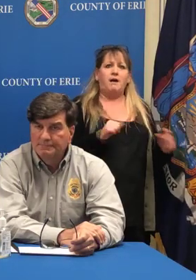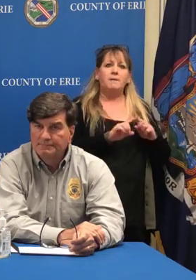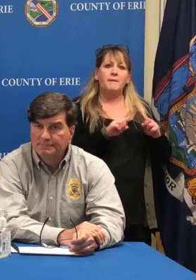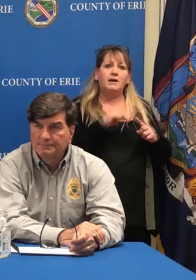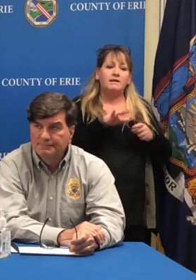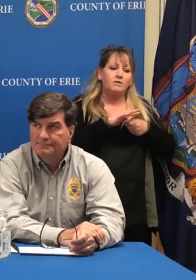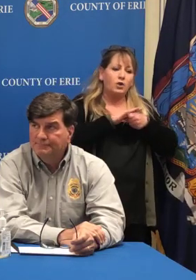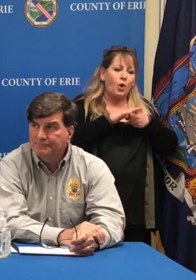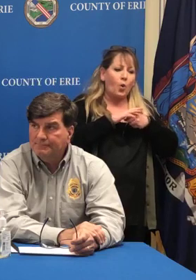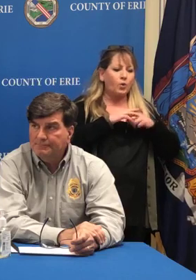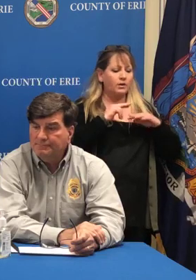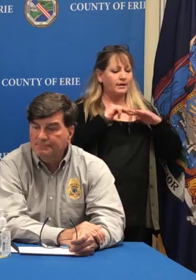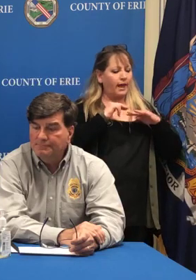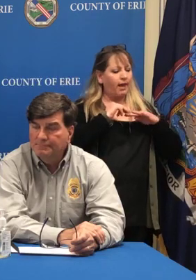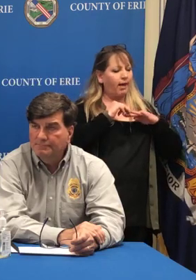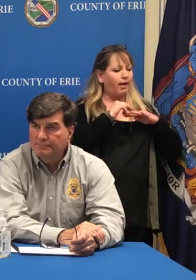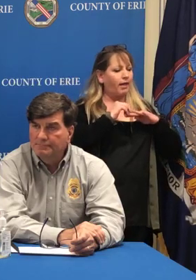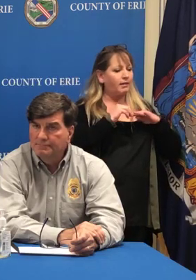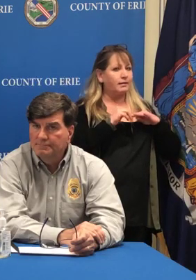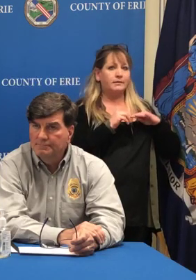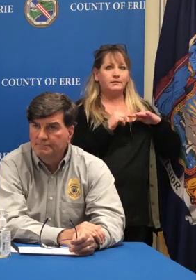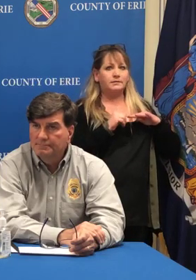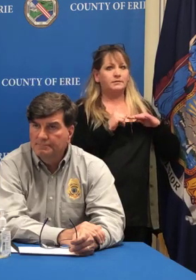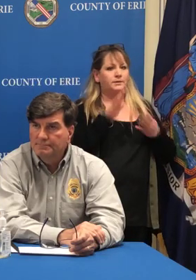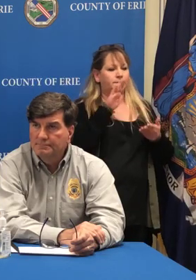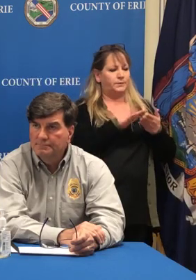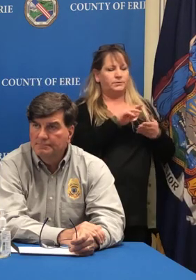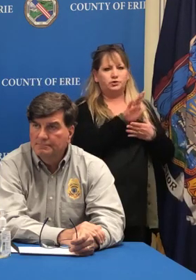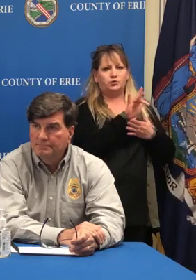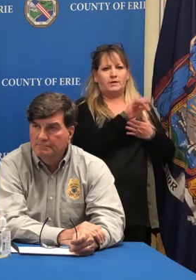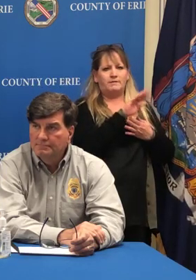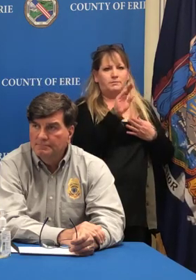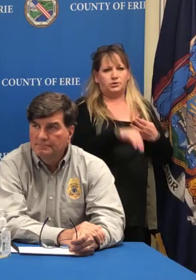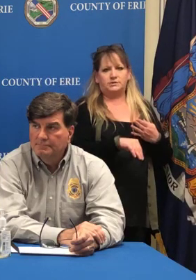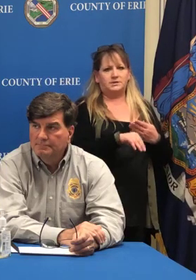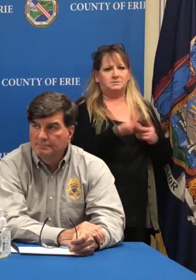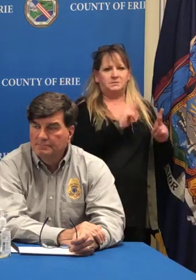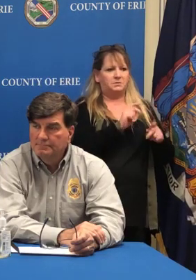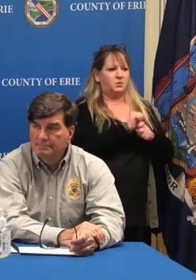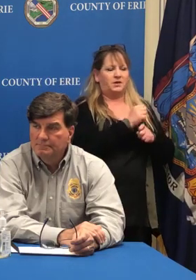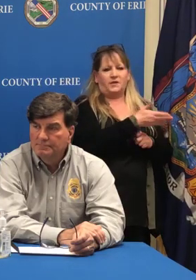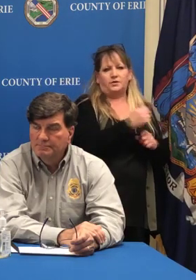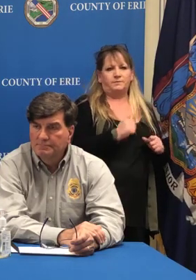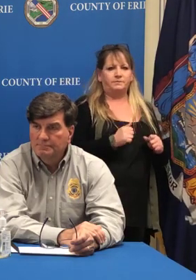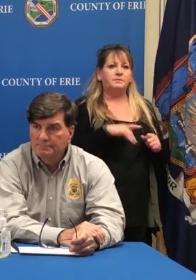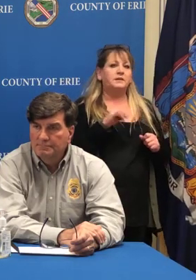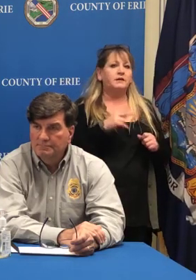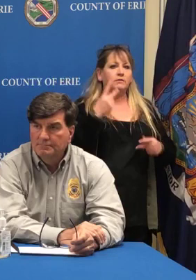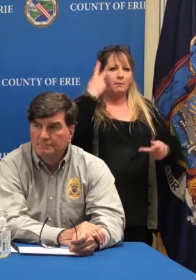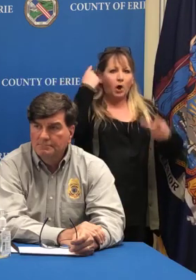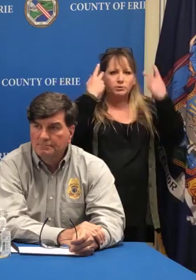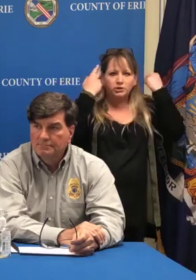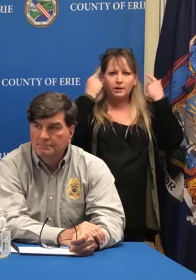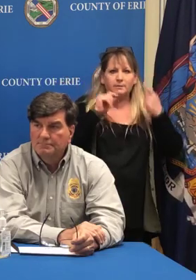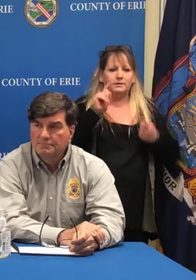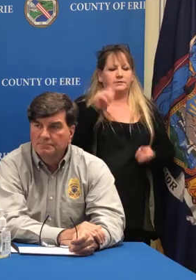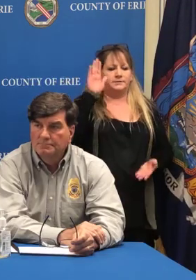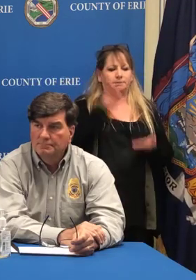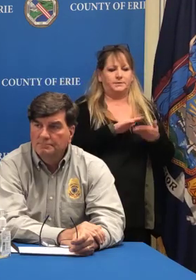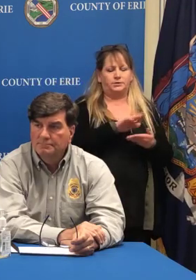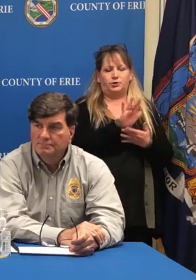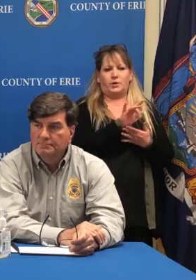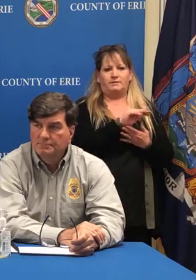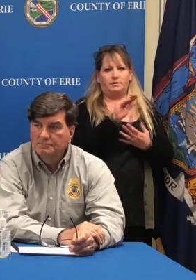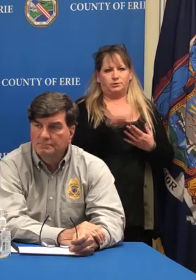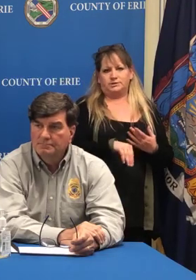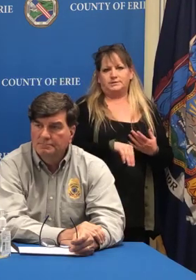local nail salon, you got to cut down to 25% occupancy. If you're the barber shop, you got to cut down to